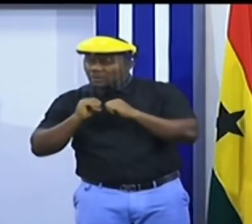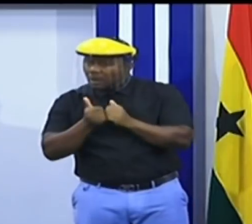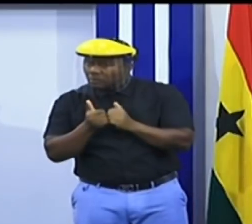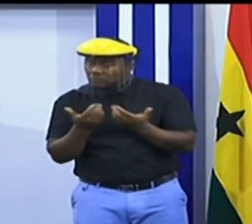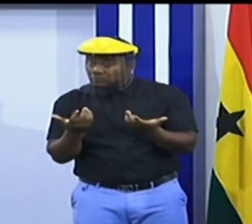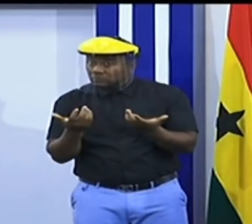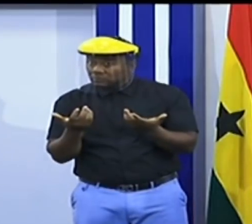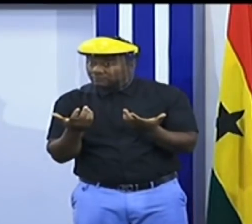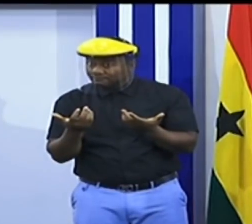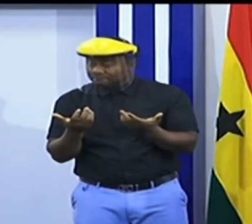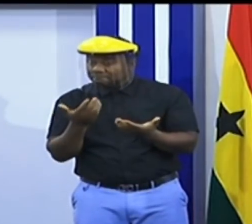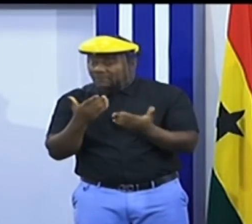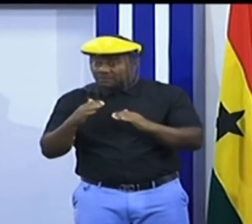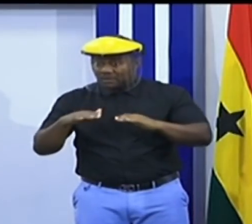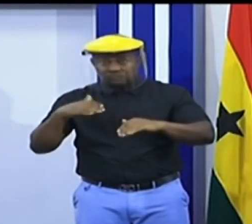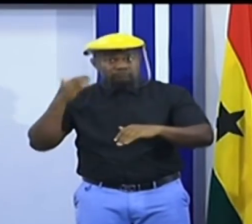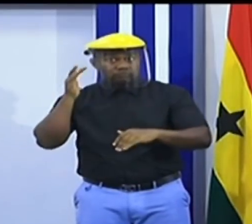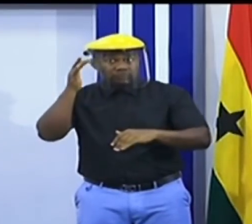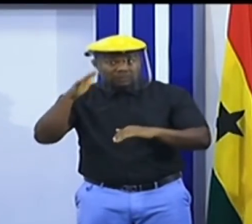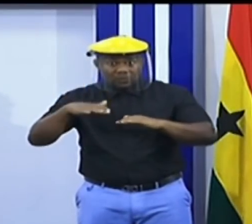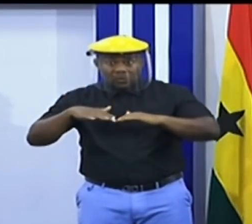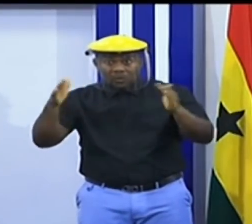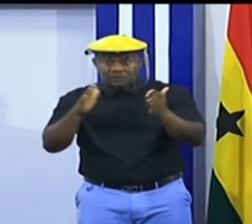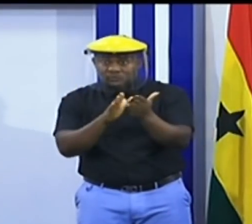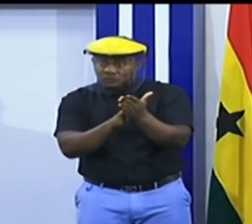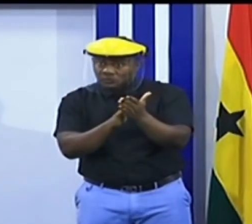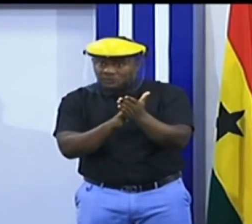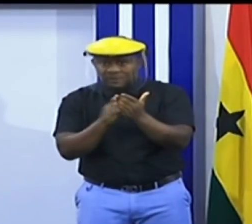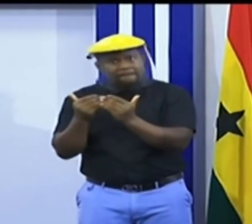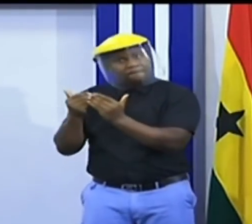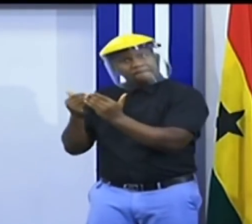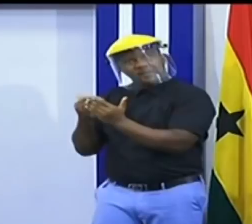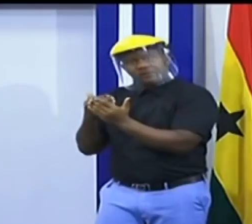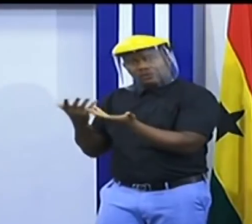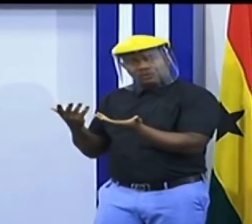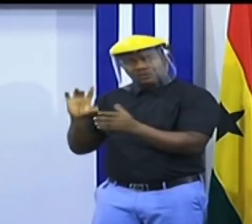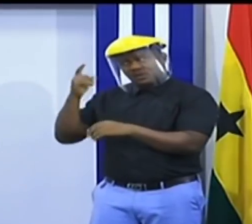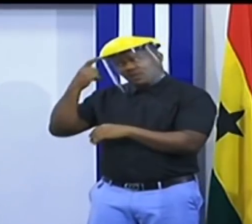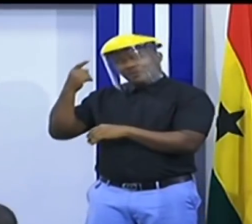we are to open up at some point? Government believes that we as a nation